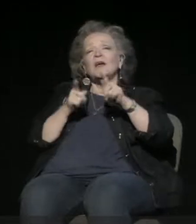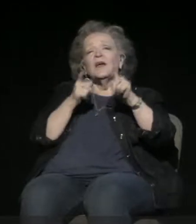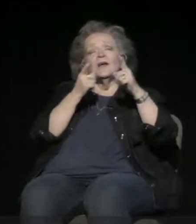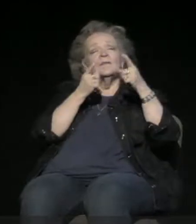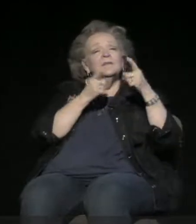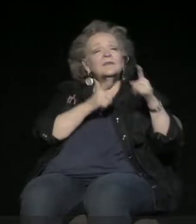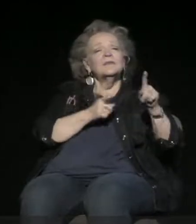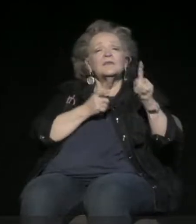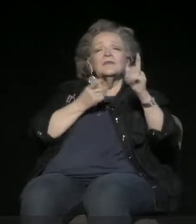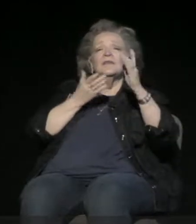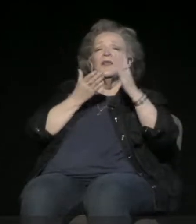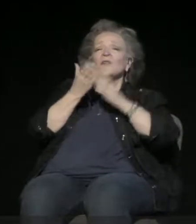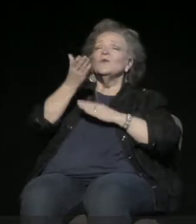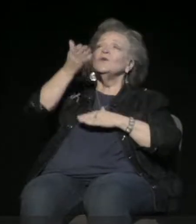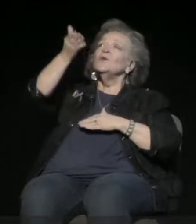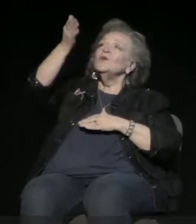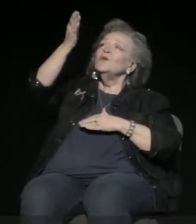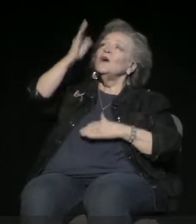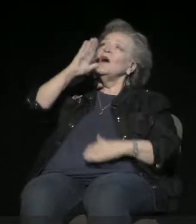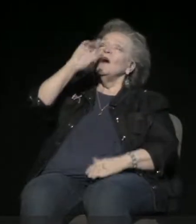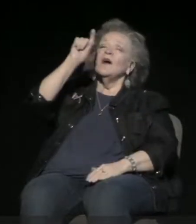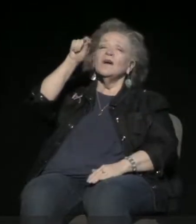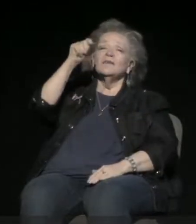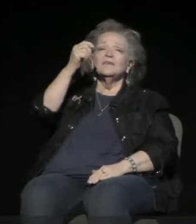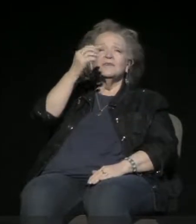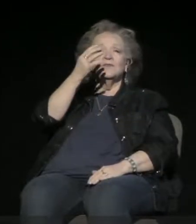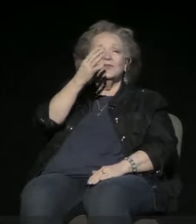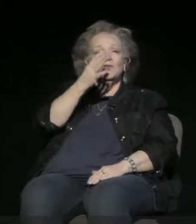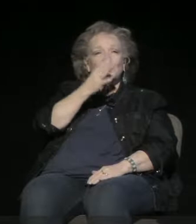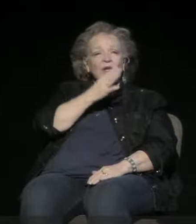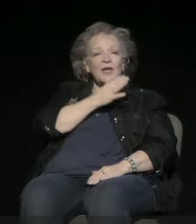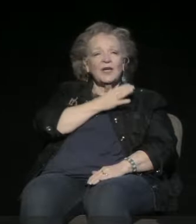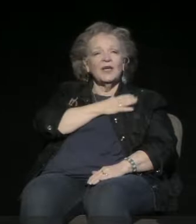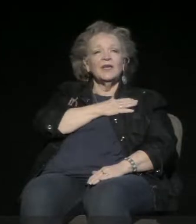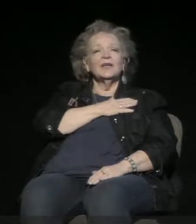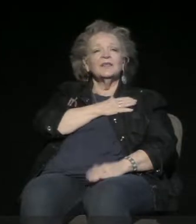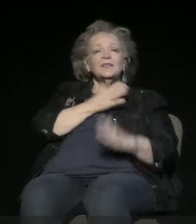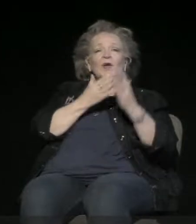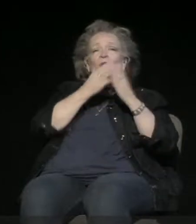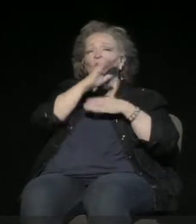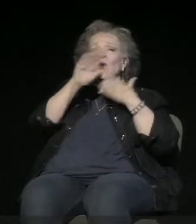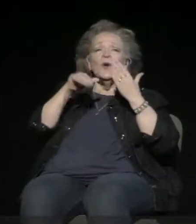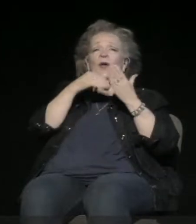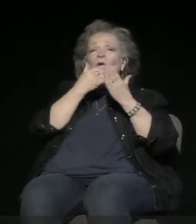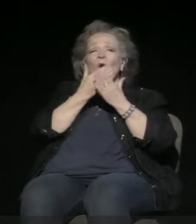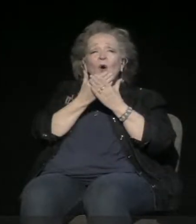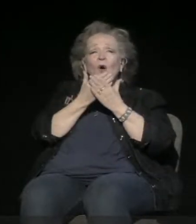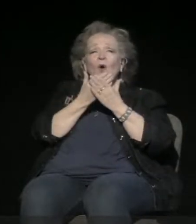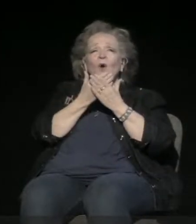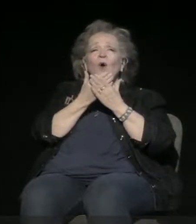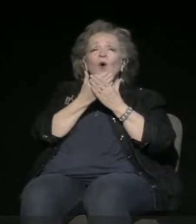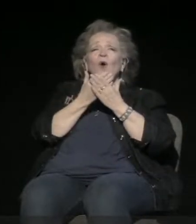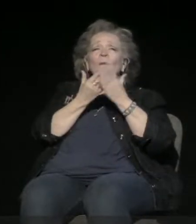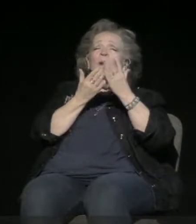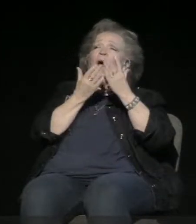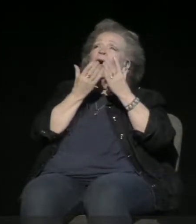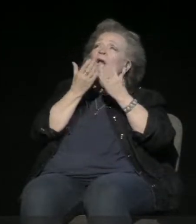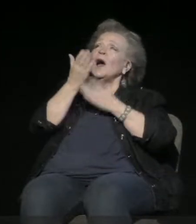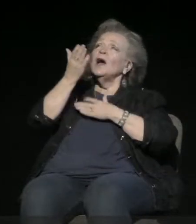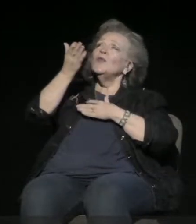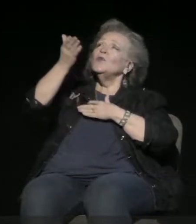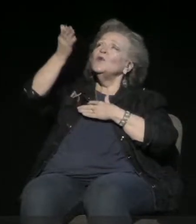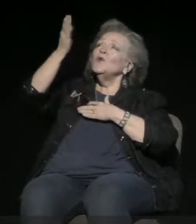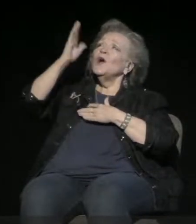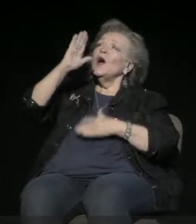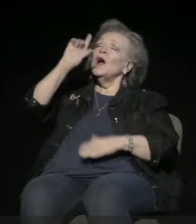all, by the grace of God. Through it all, through it all, by